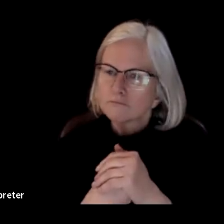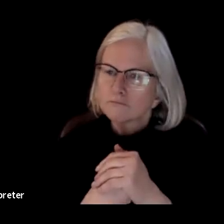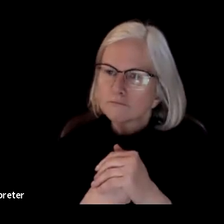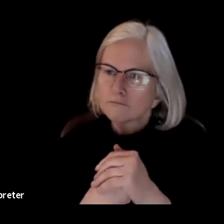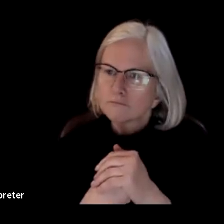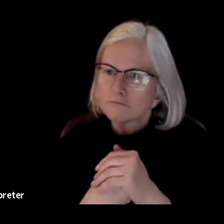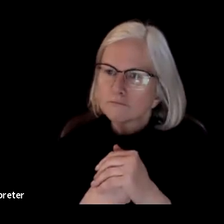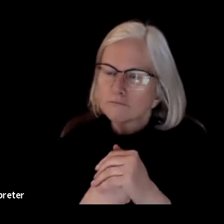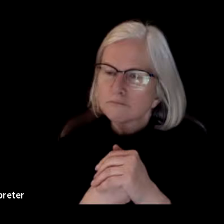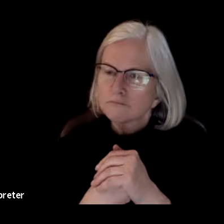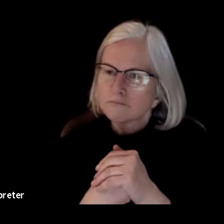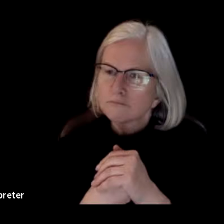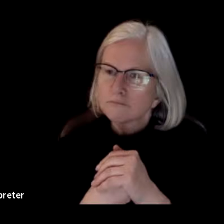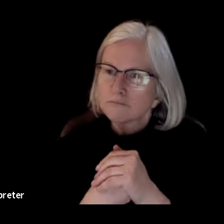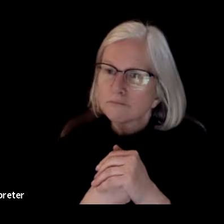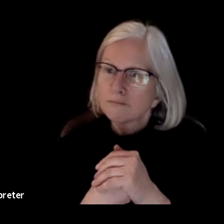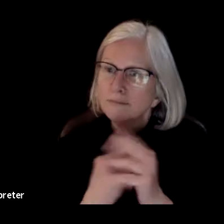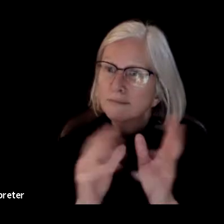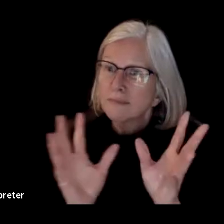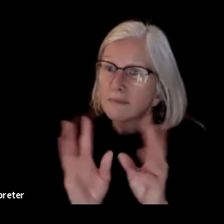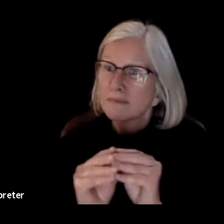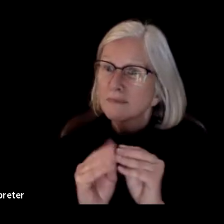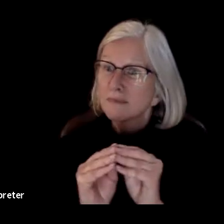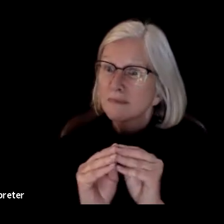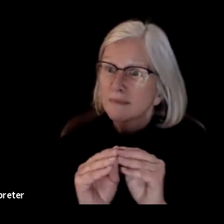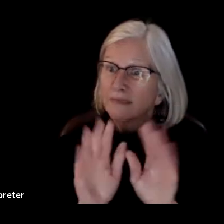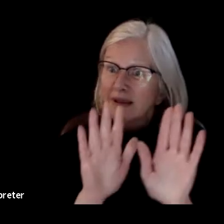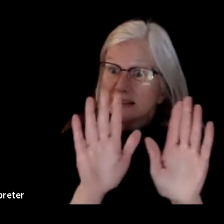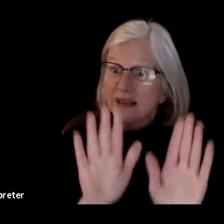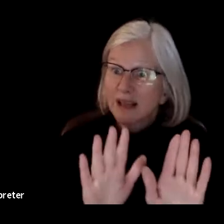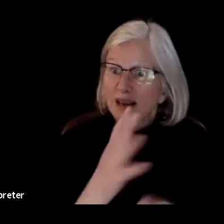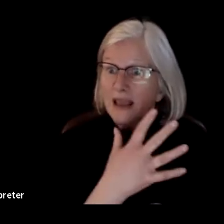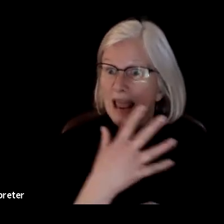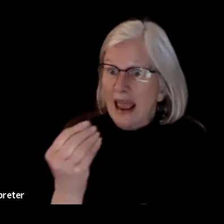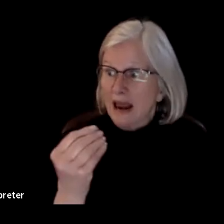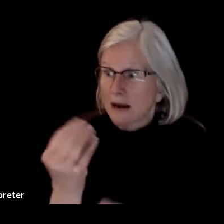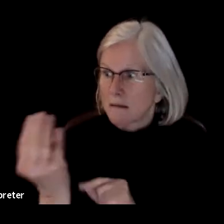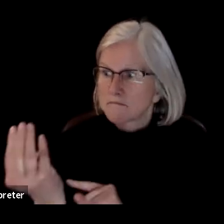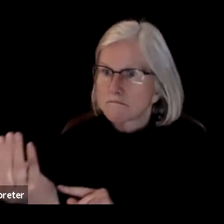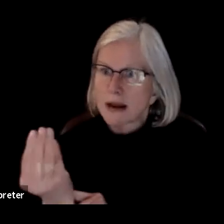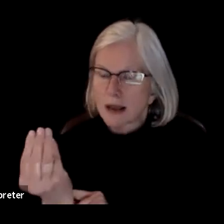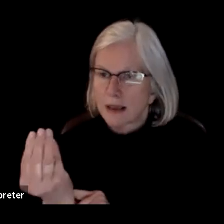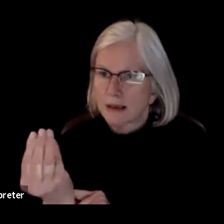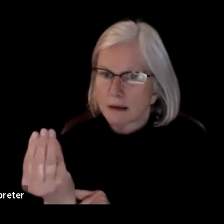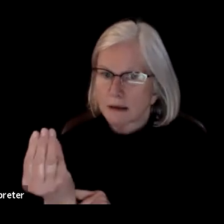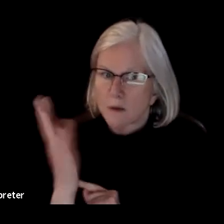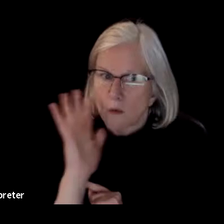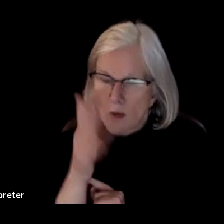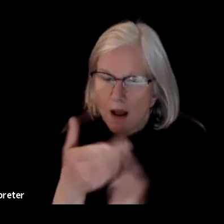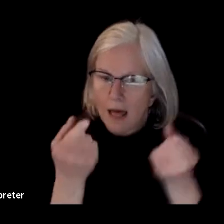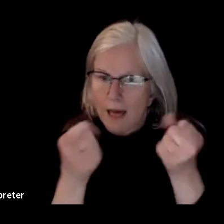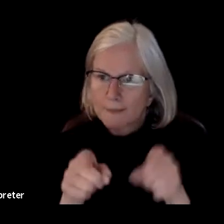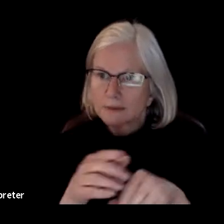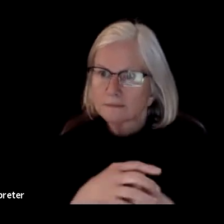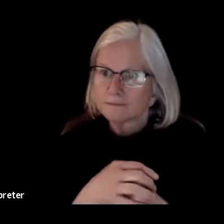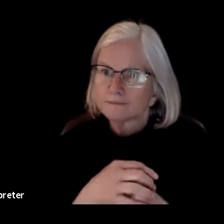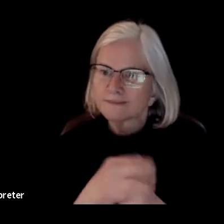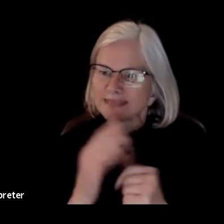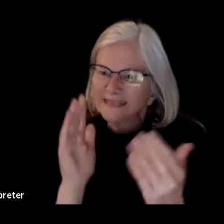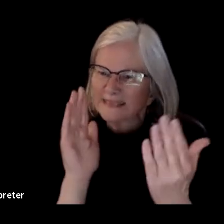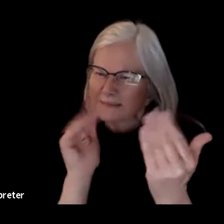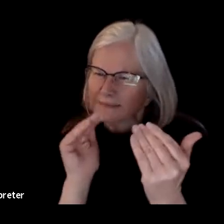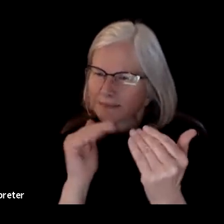meeting on Sunday and Monday of this week. So we expect that they should have a formal